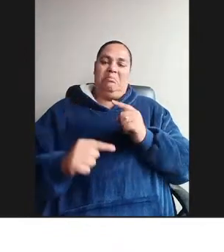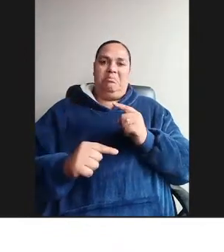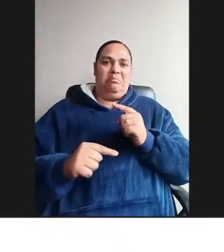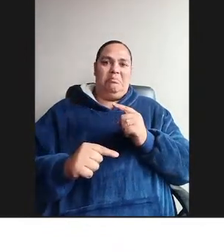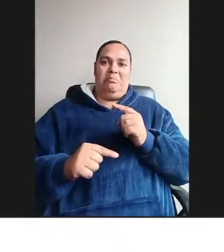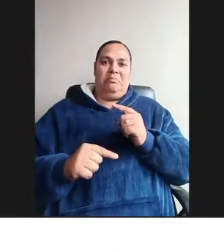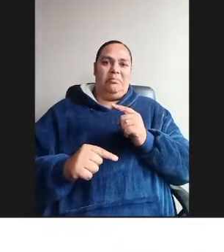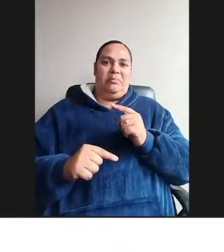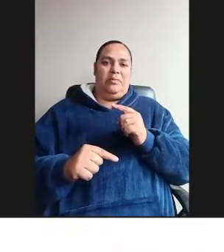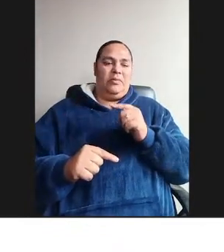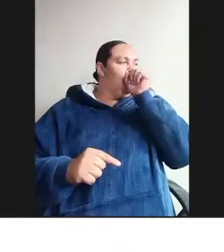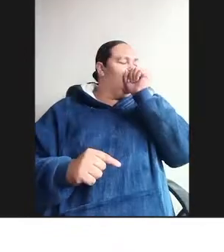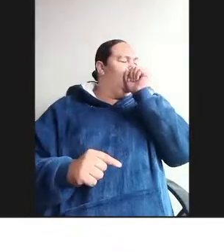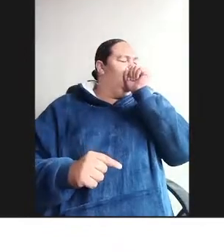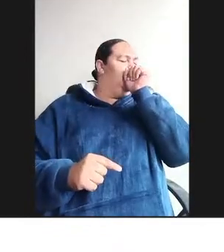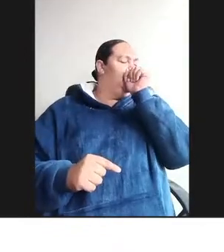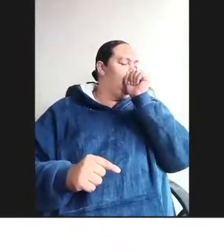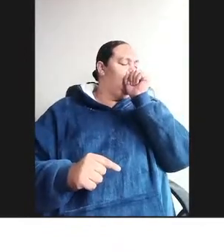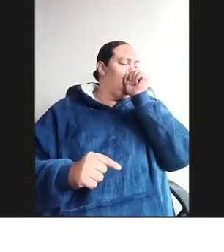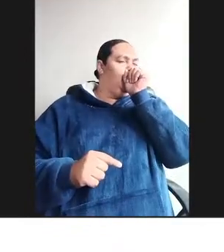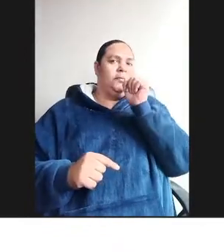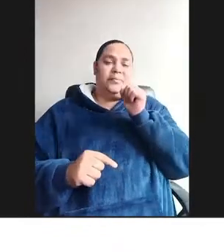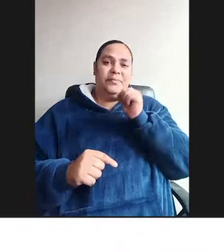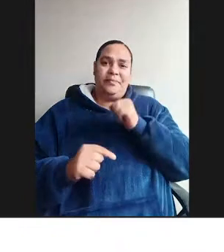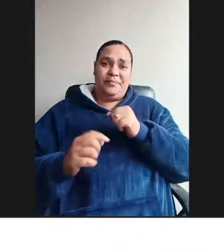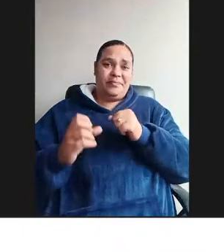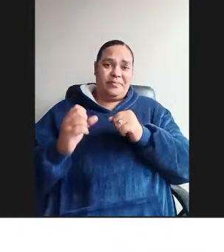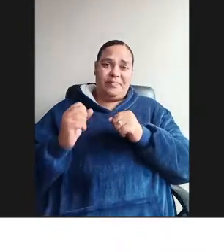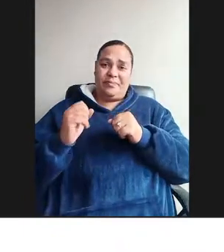if not being involved,